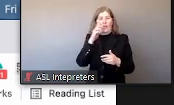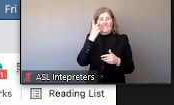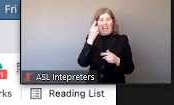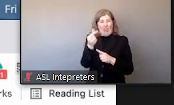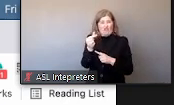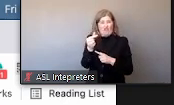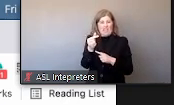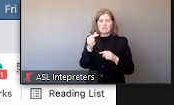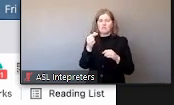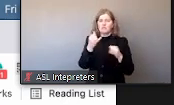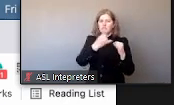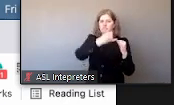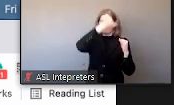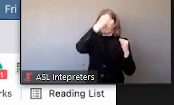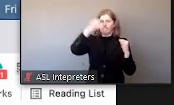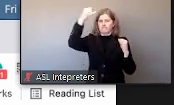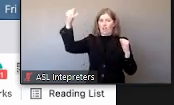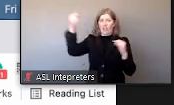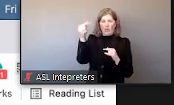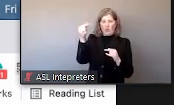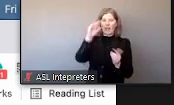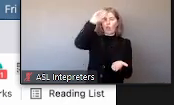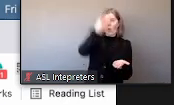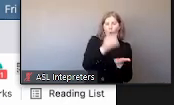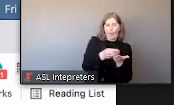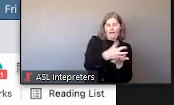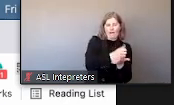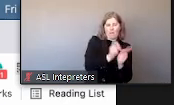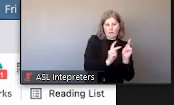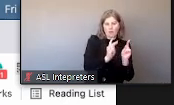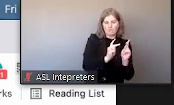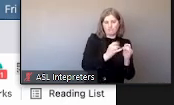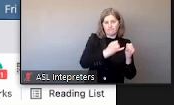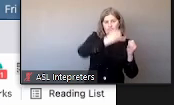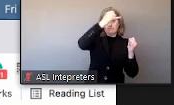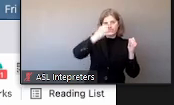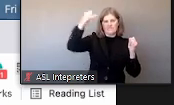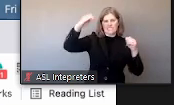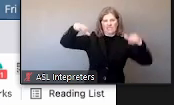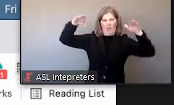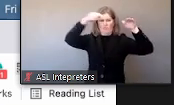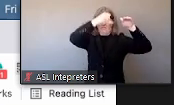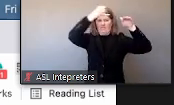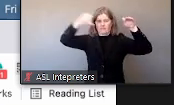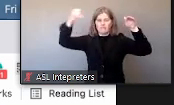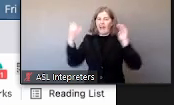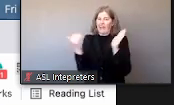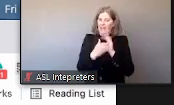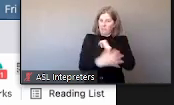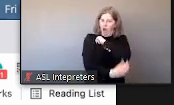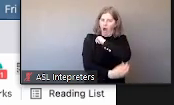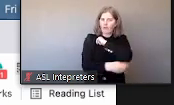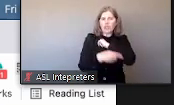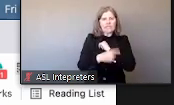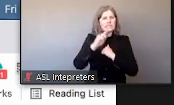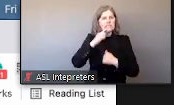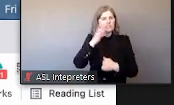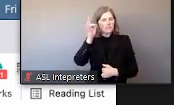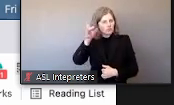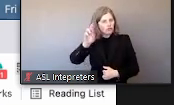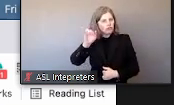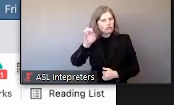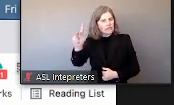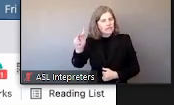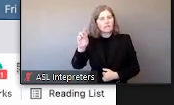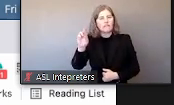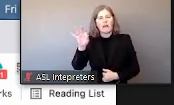near the top, which is the lowest income tract. So again, poverty, a serious risk factor.